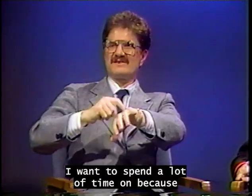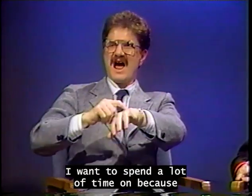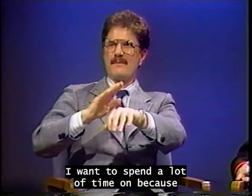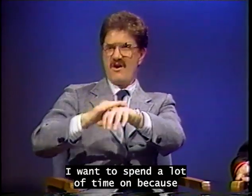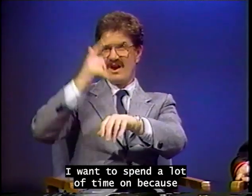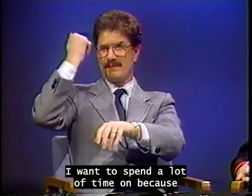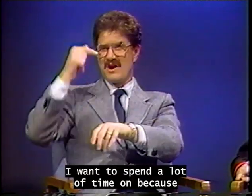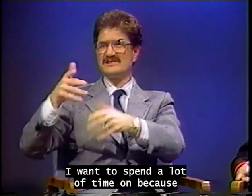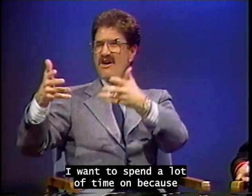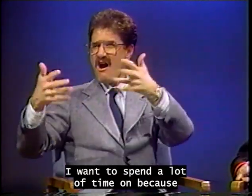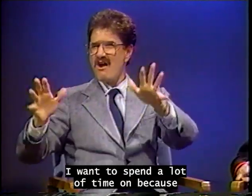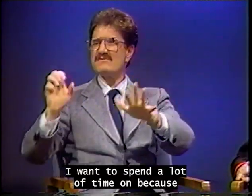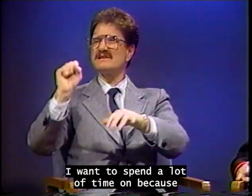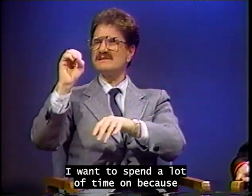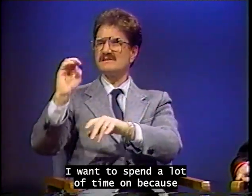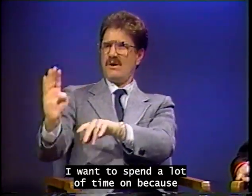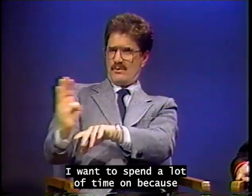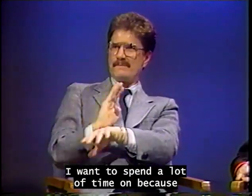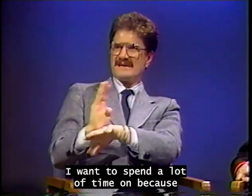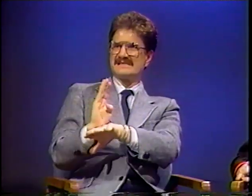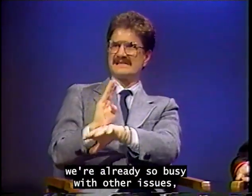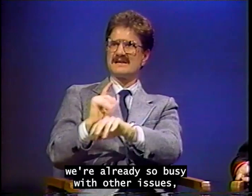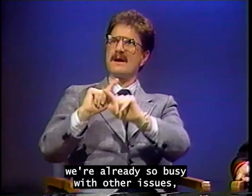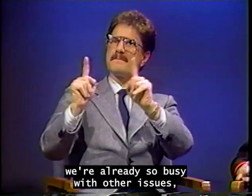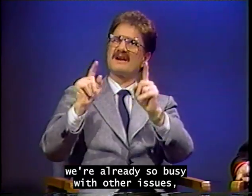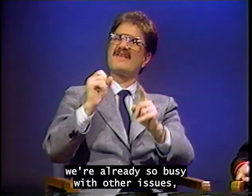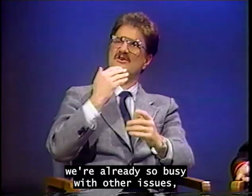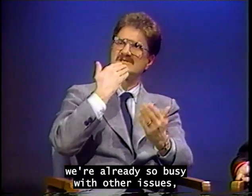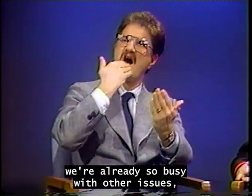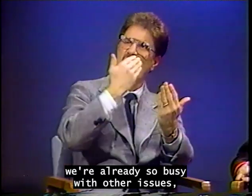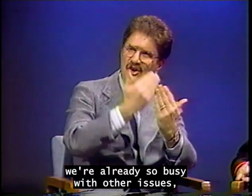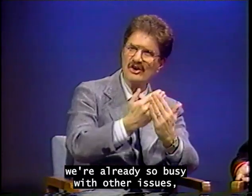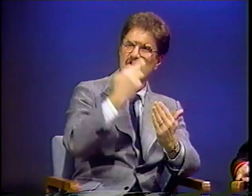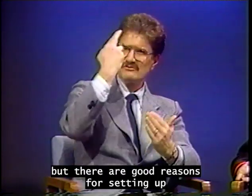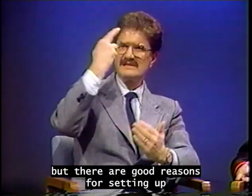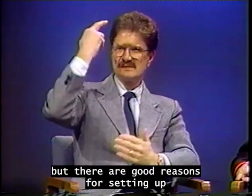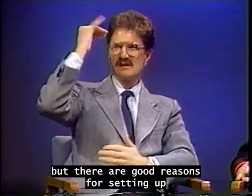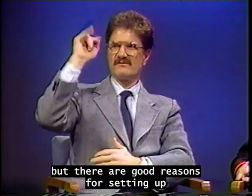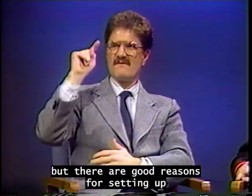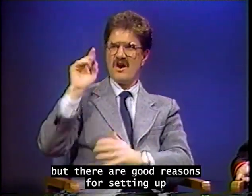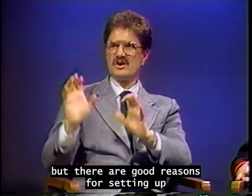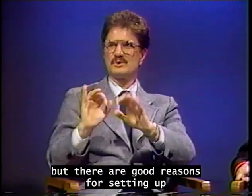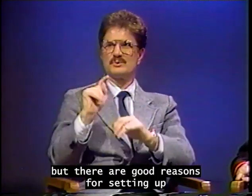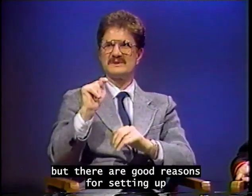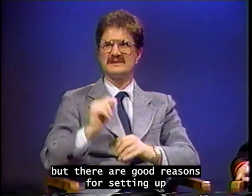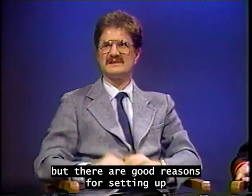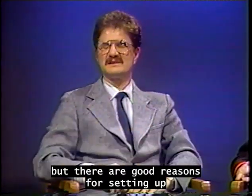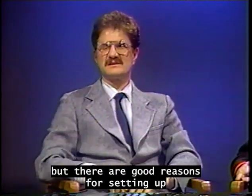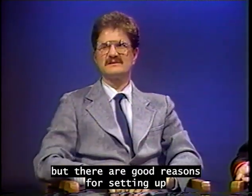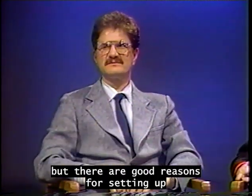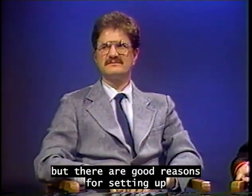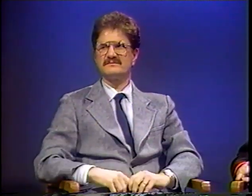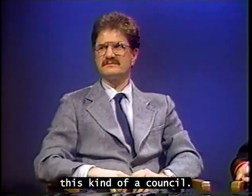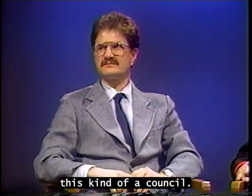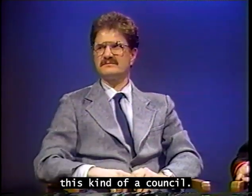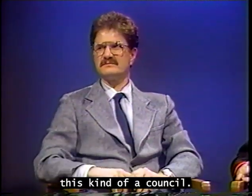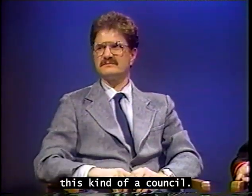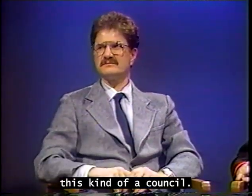I want to spend a lot of time on because we're already so busy with other issues, but there are good reasons for setting up this kind of a